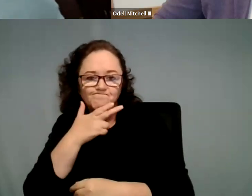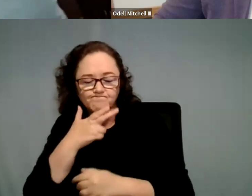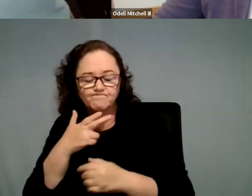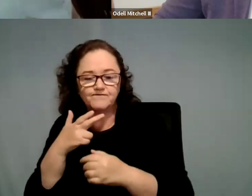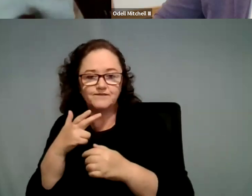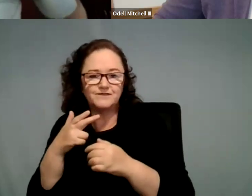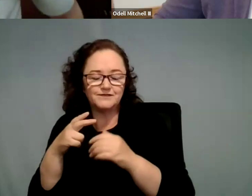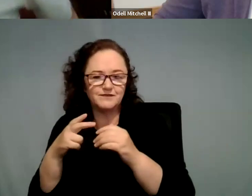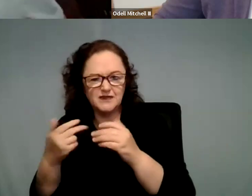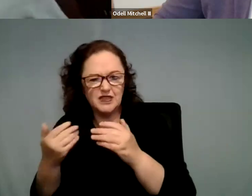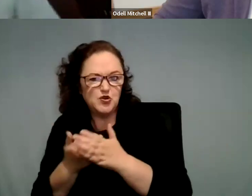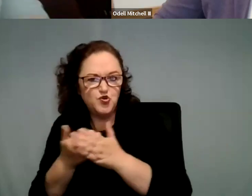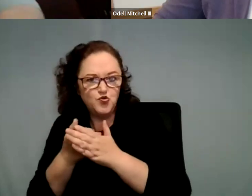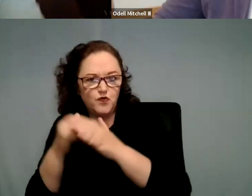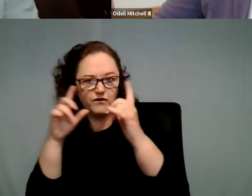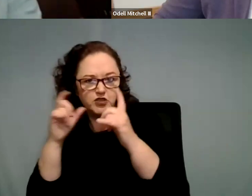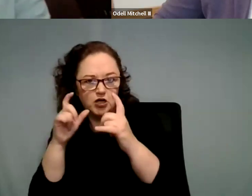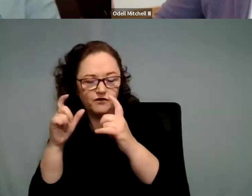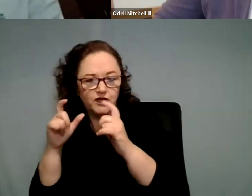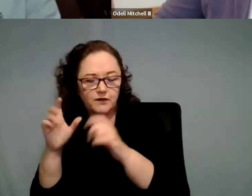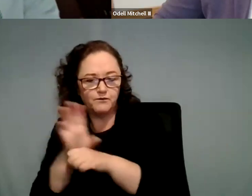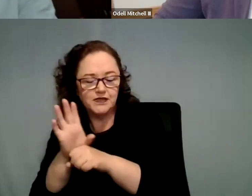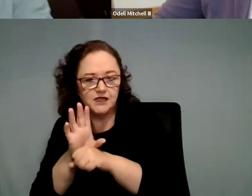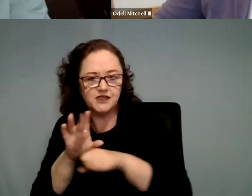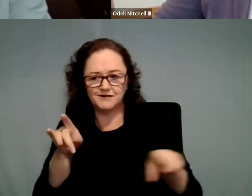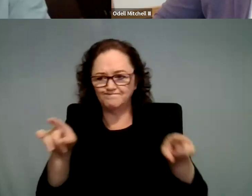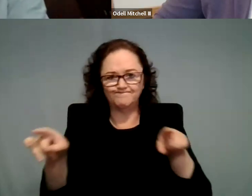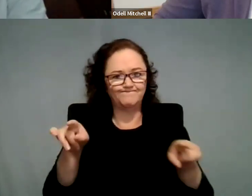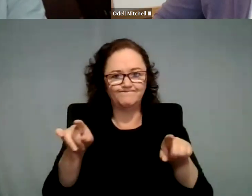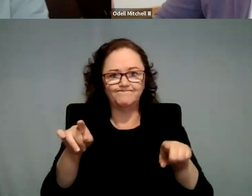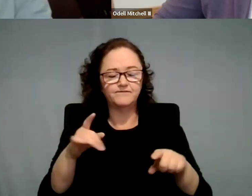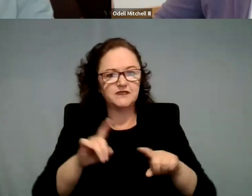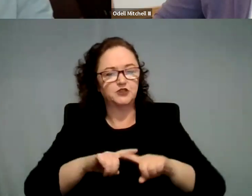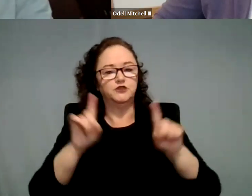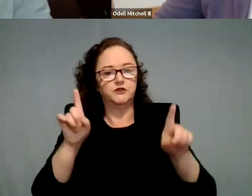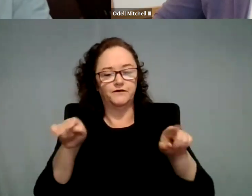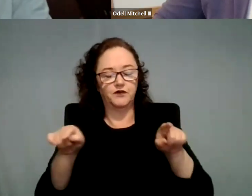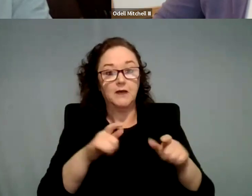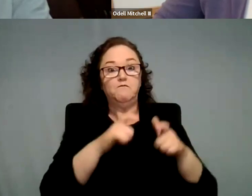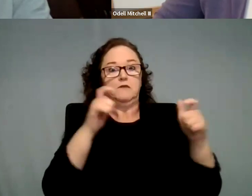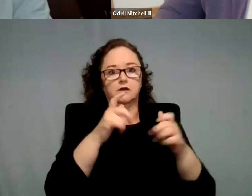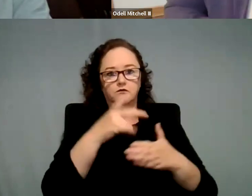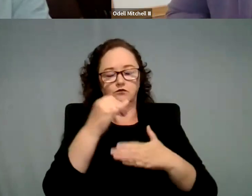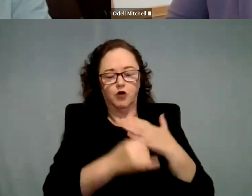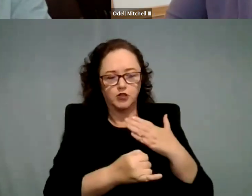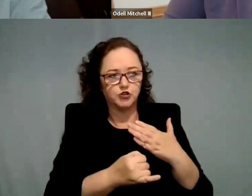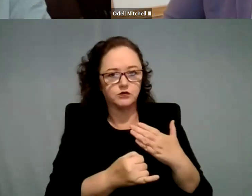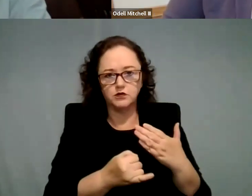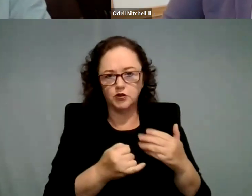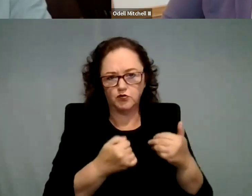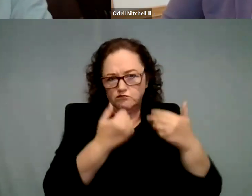photography business. Right. What are some of the various kinds of insurance when you're thinking about that much bigger project that you might recommend